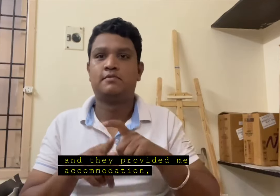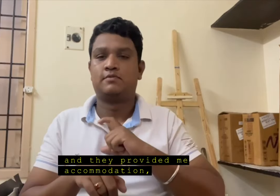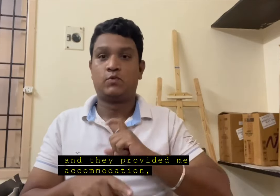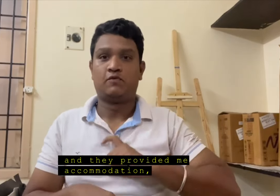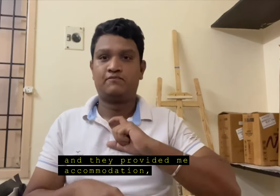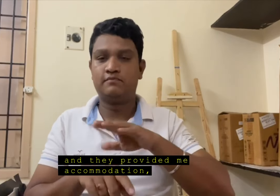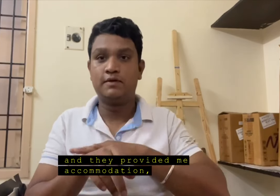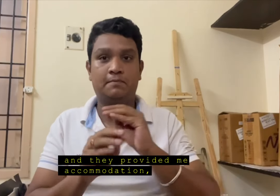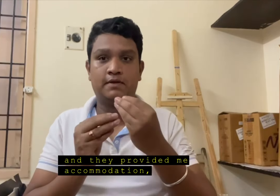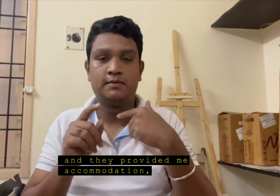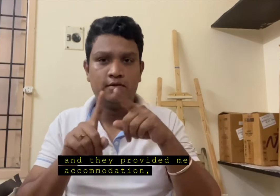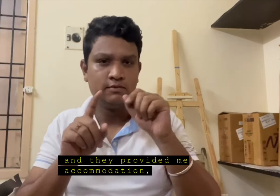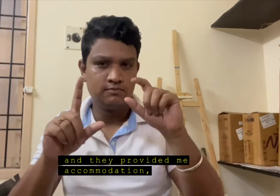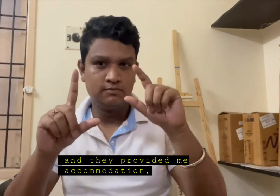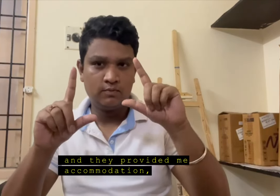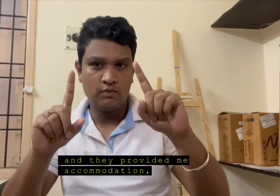and they provided me accommodation,